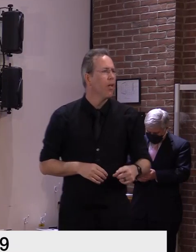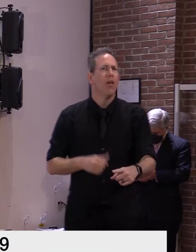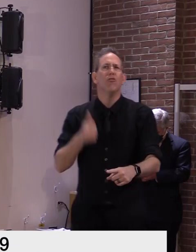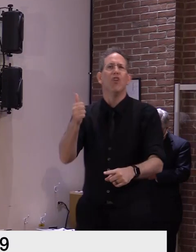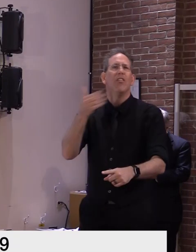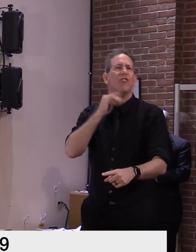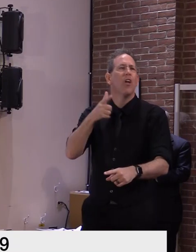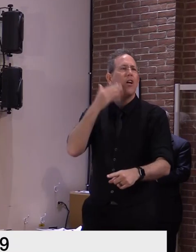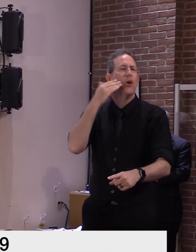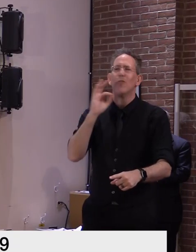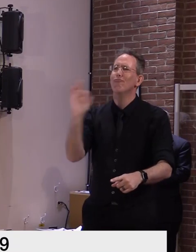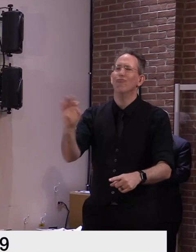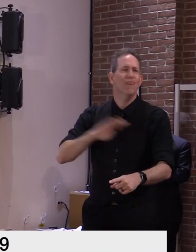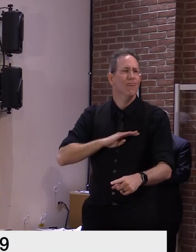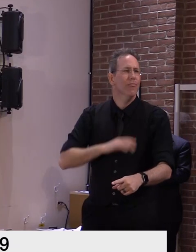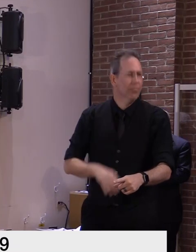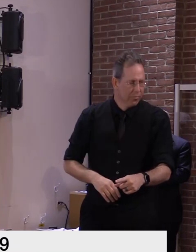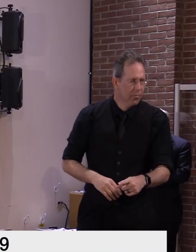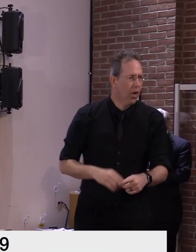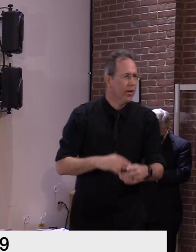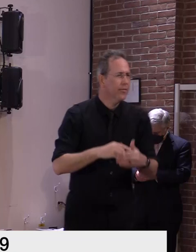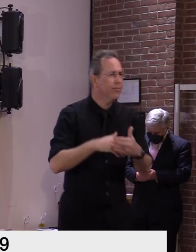Devin, Local